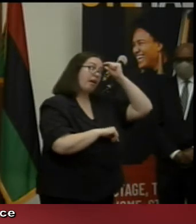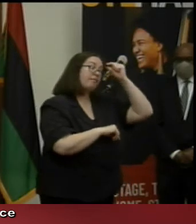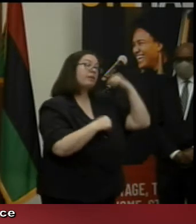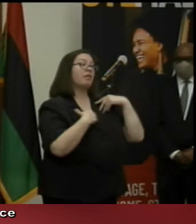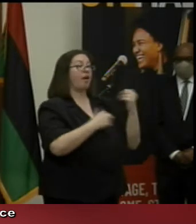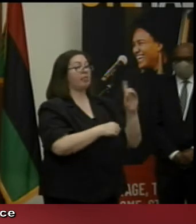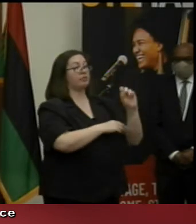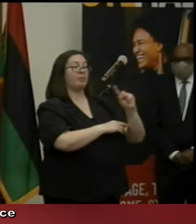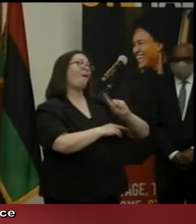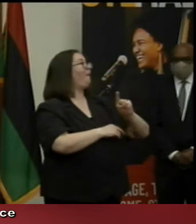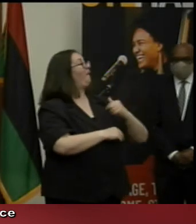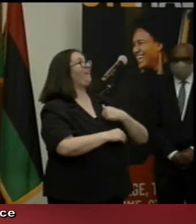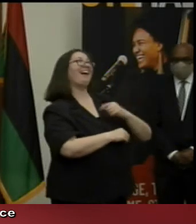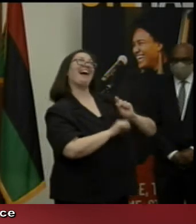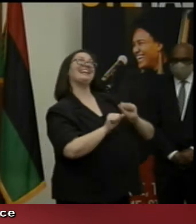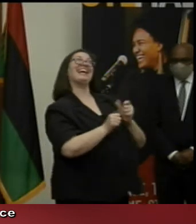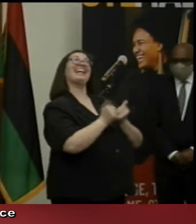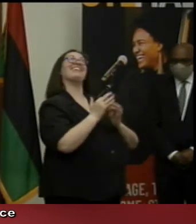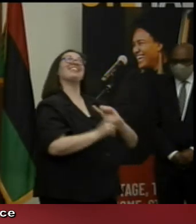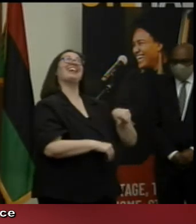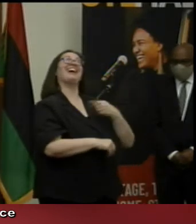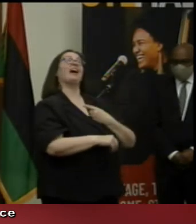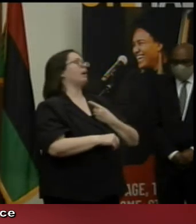do it alone. This is a